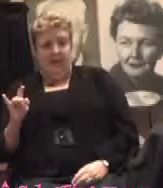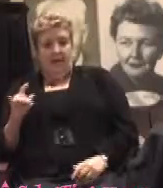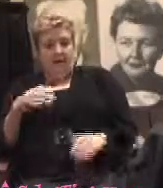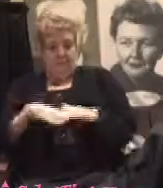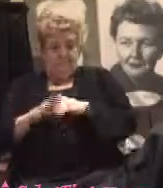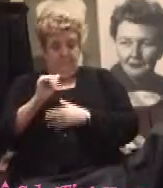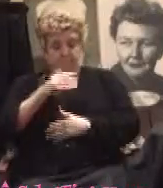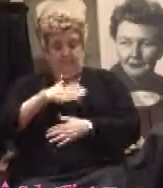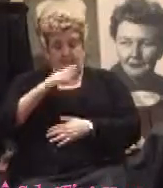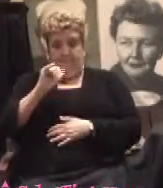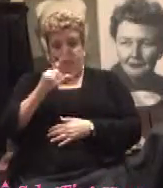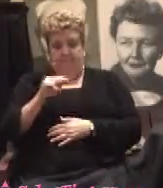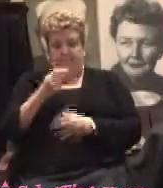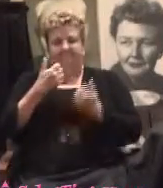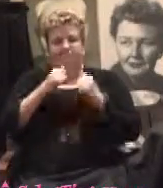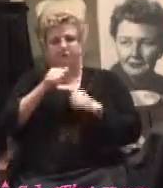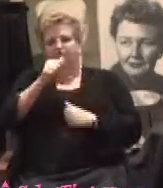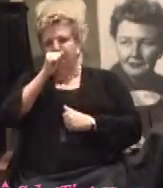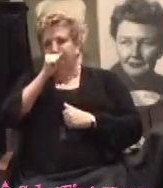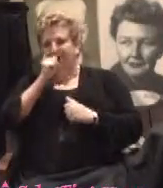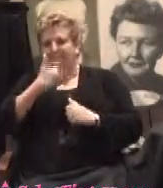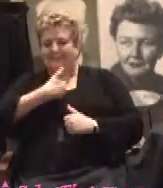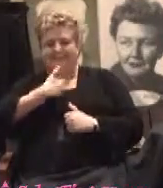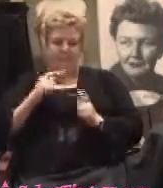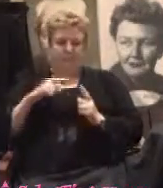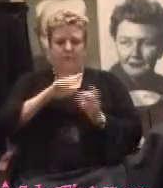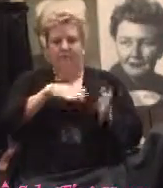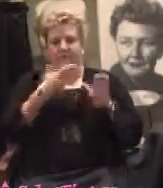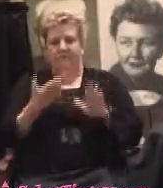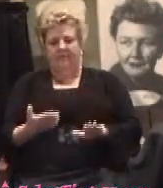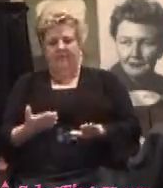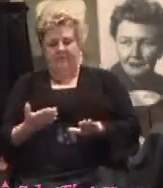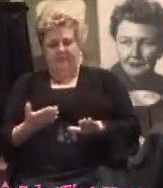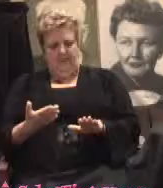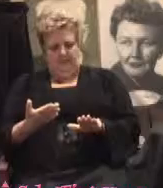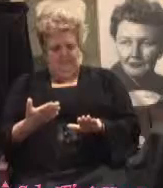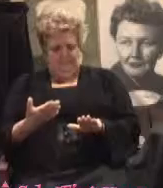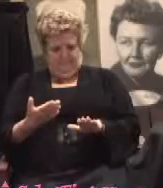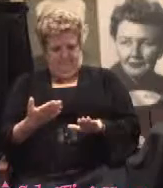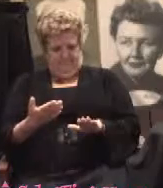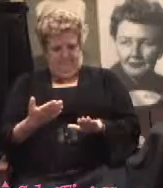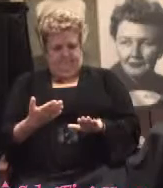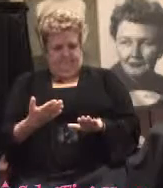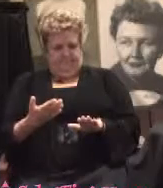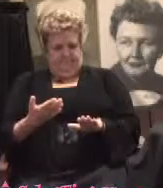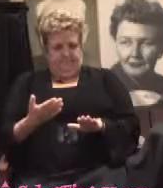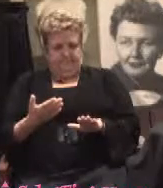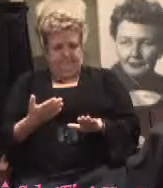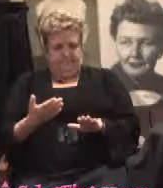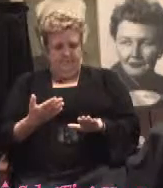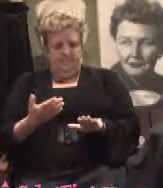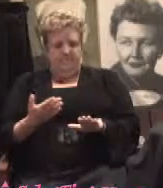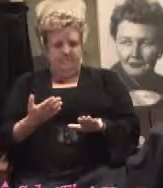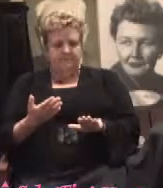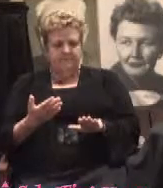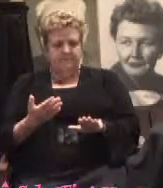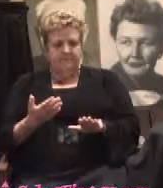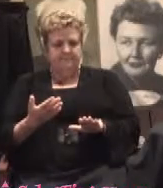death. And I thought about those parents. You know, I would call my mom in a moment of clarity. I'd call